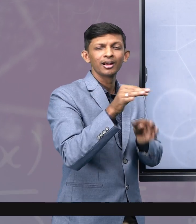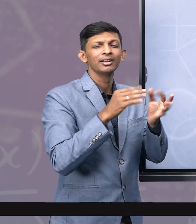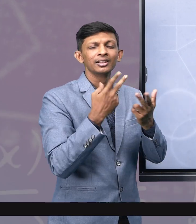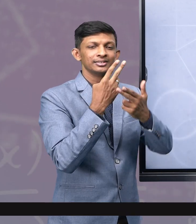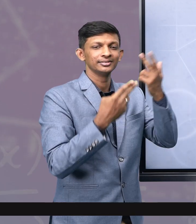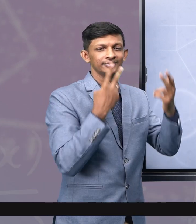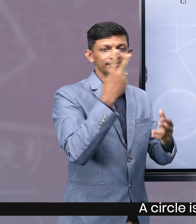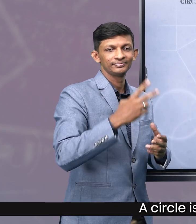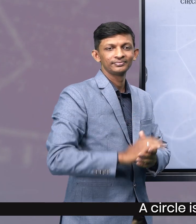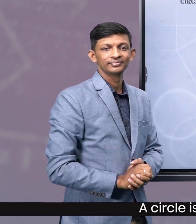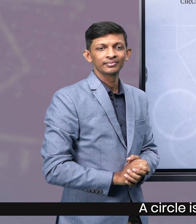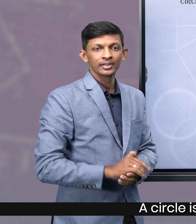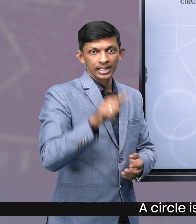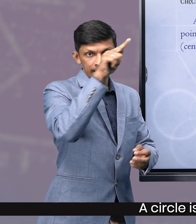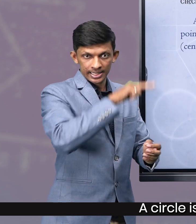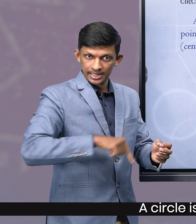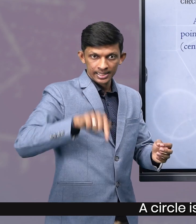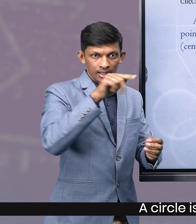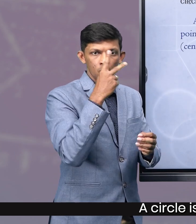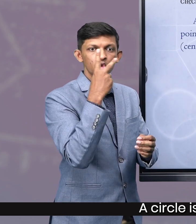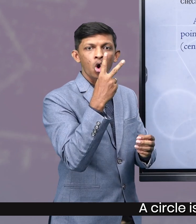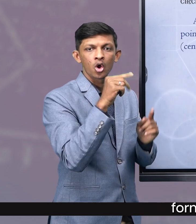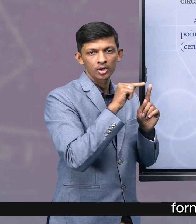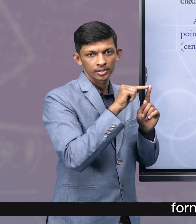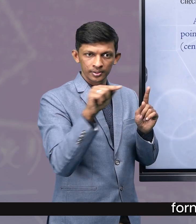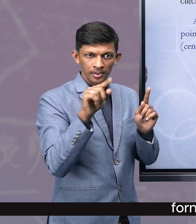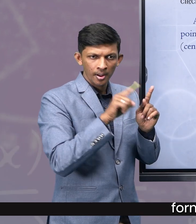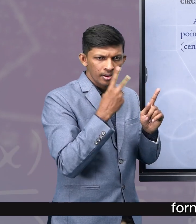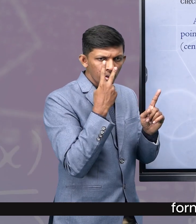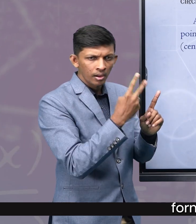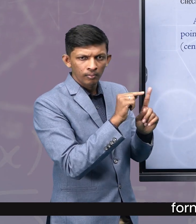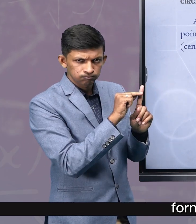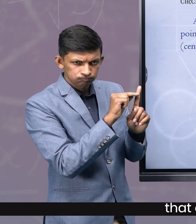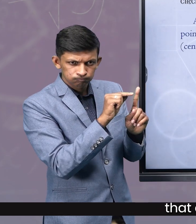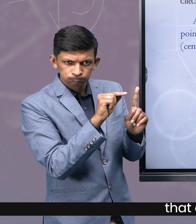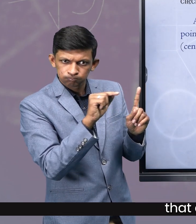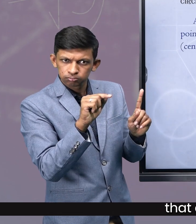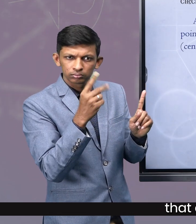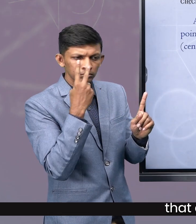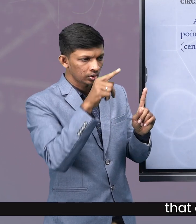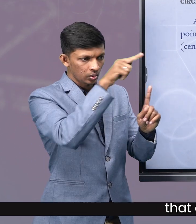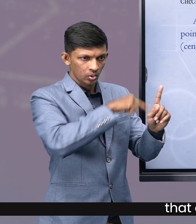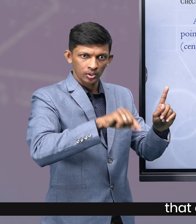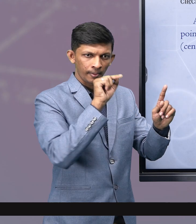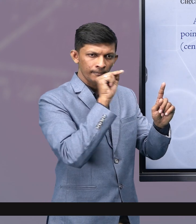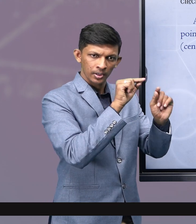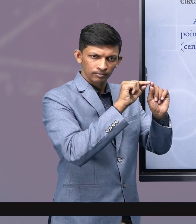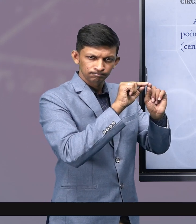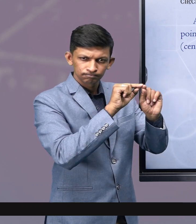Circles. A circle is a 2-dimensional figure formed by a set of points that are at a fixed distance, radius,